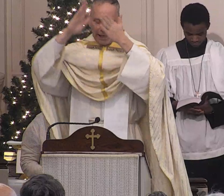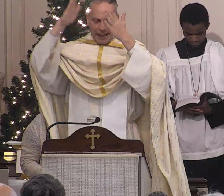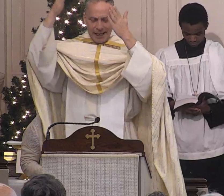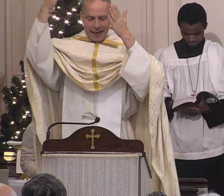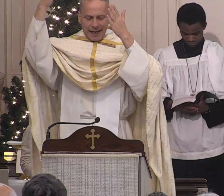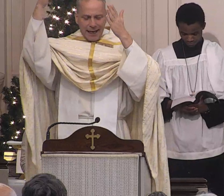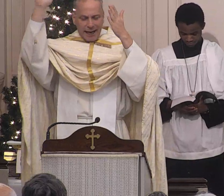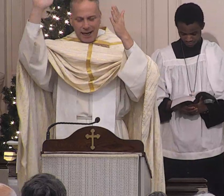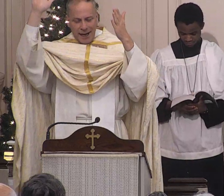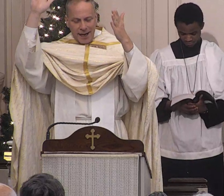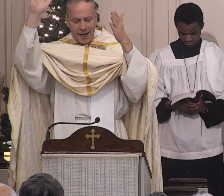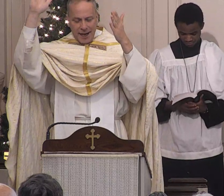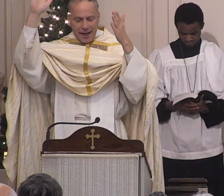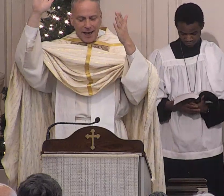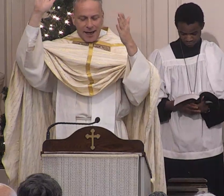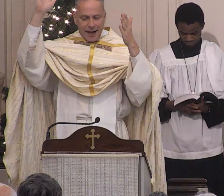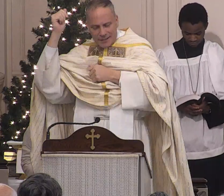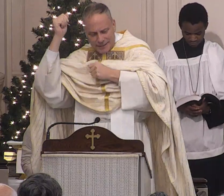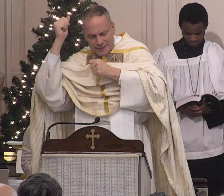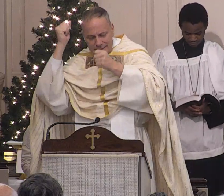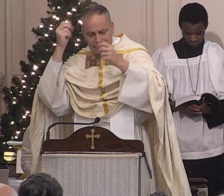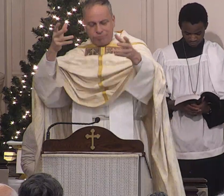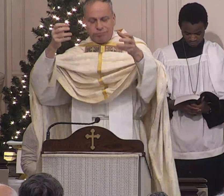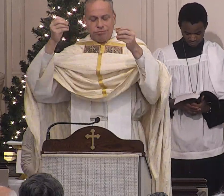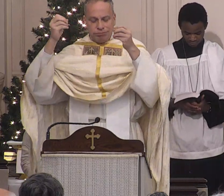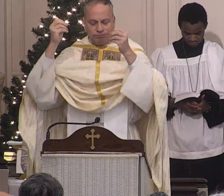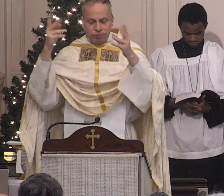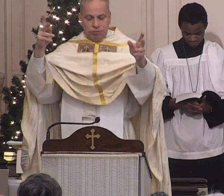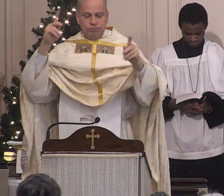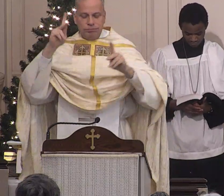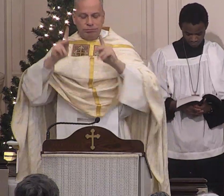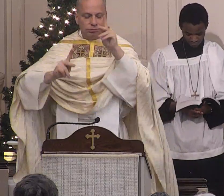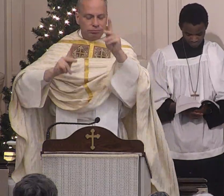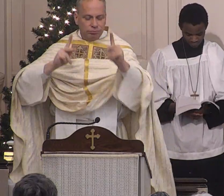glorifying and praising God